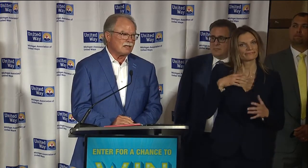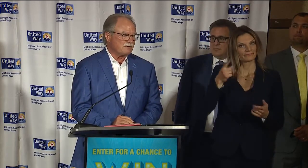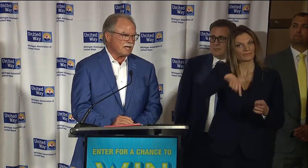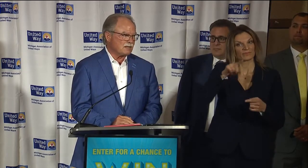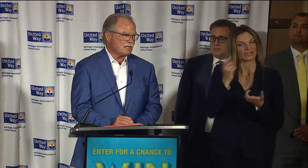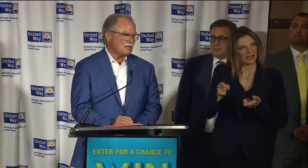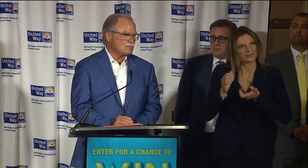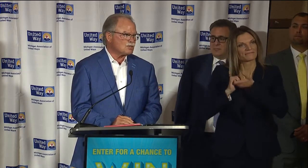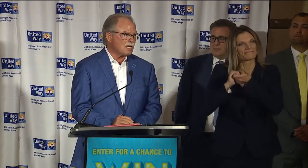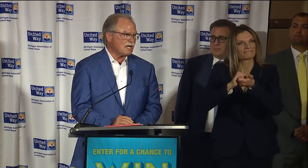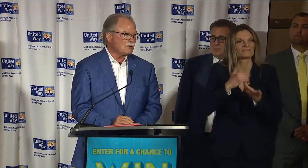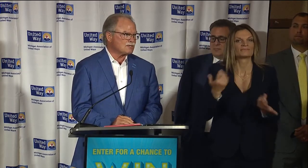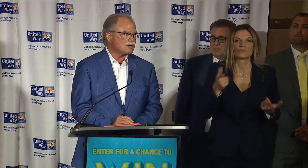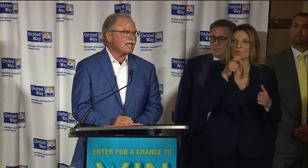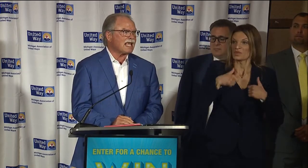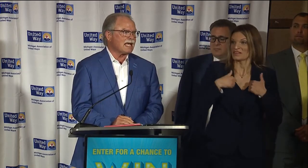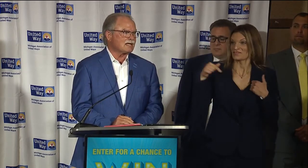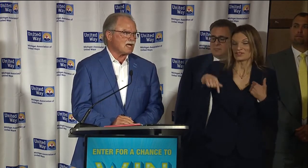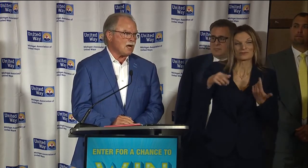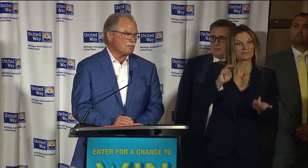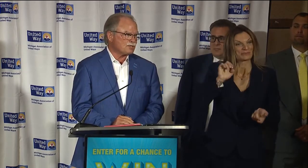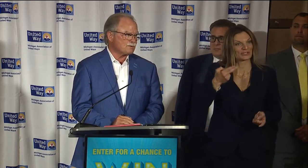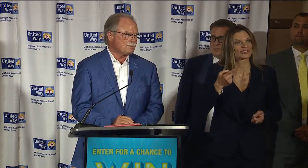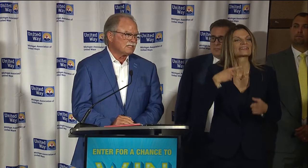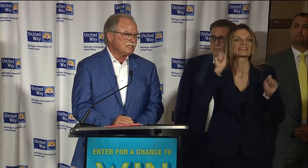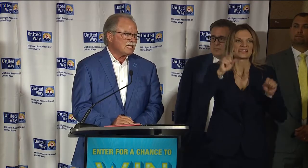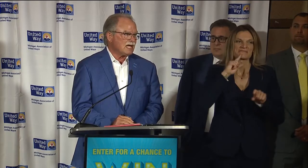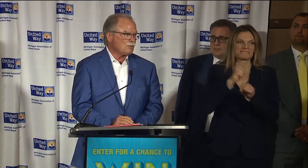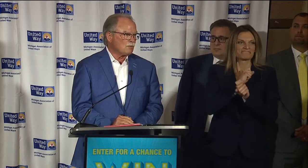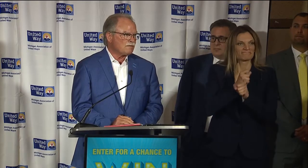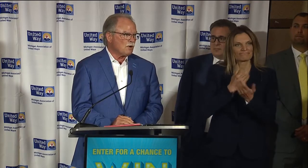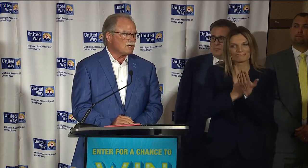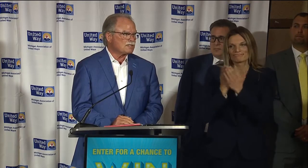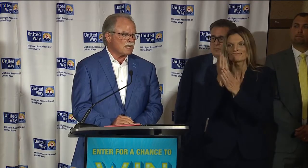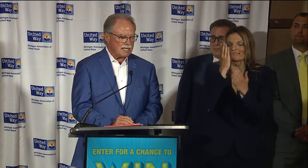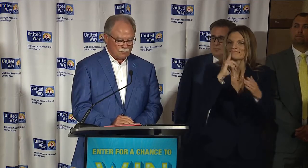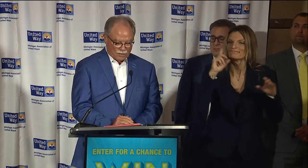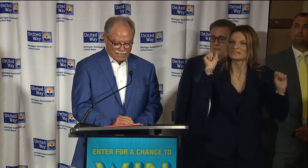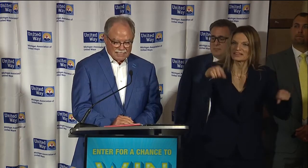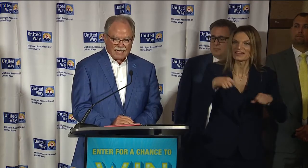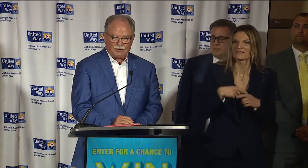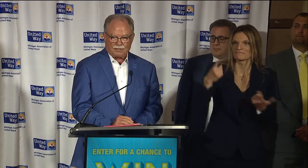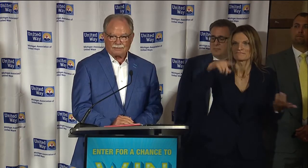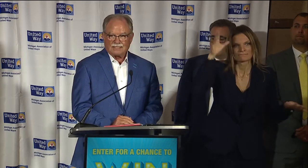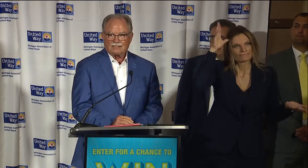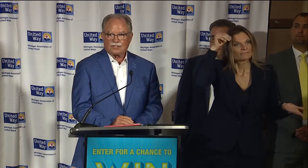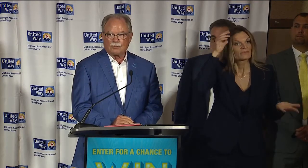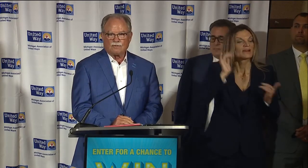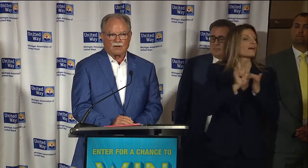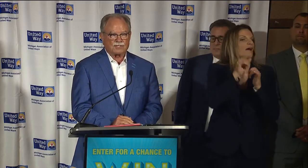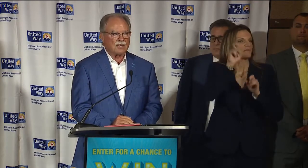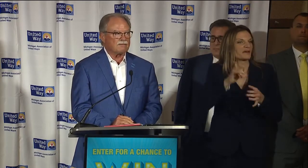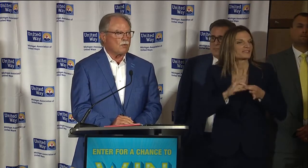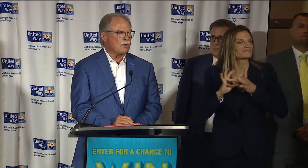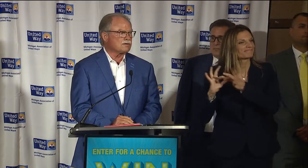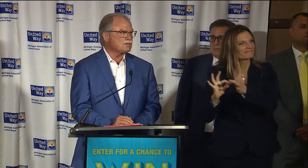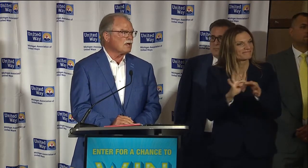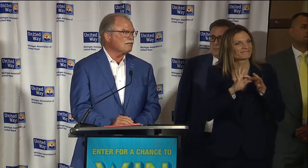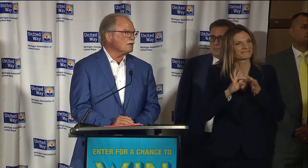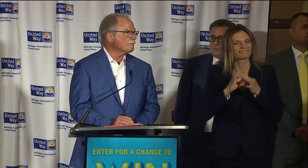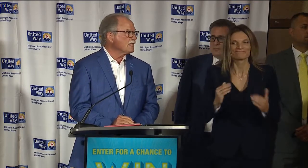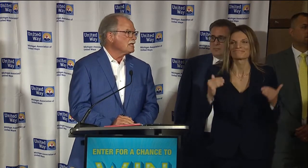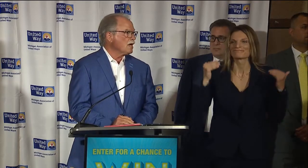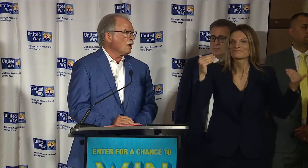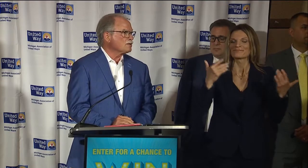very little, if anything, that Michiganders can't accomplish when we focus on working together to move our state forward.